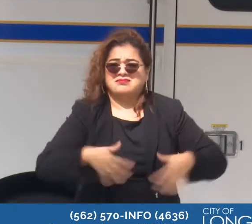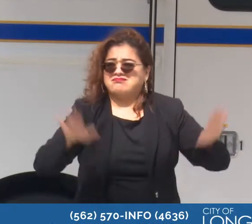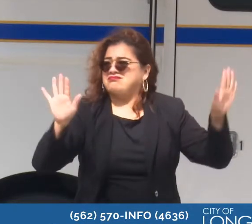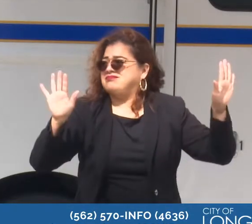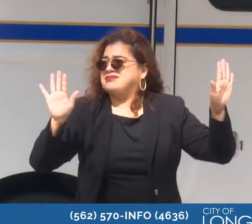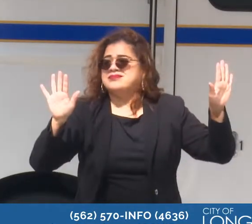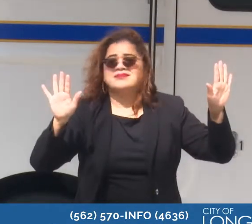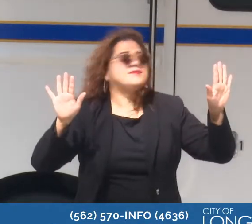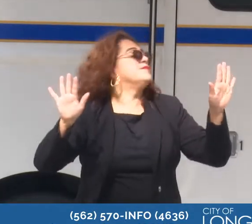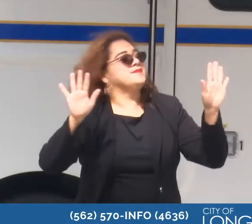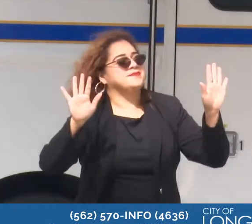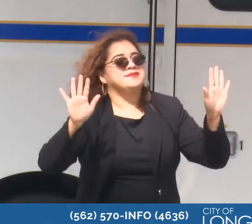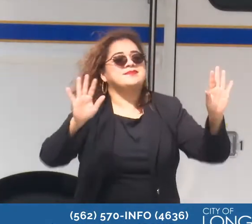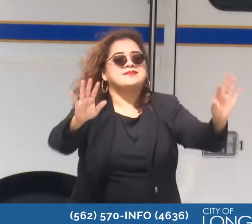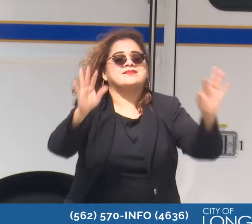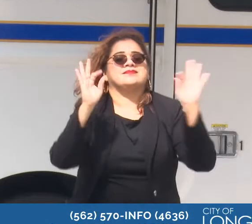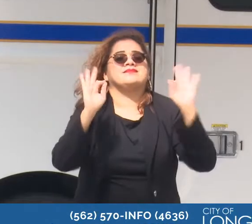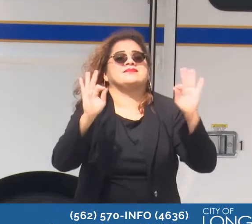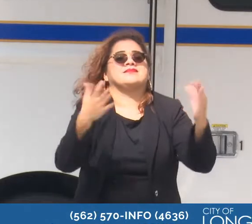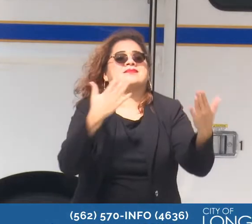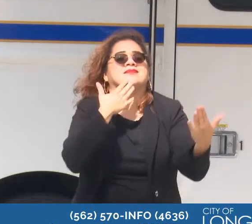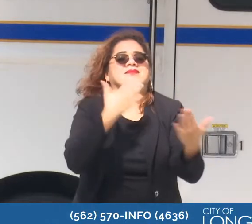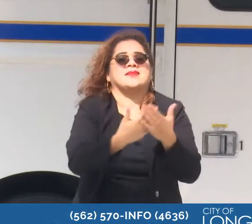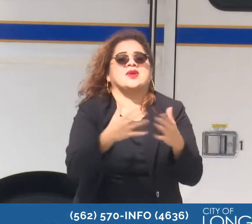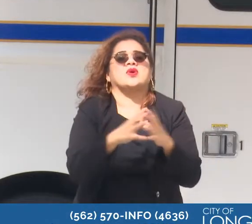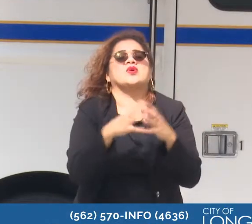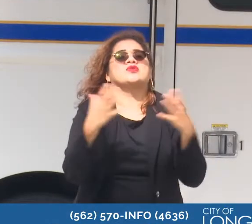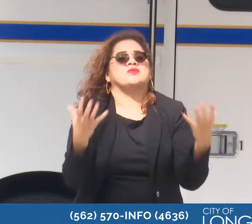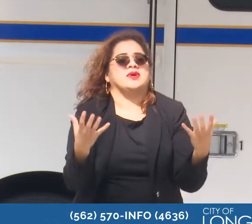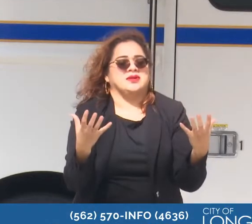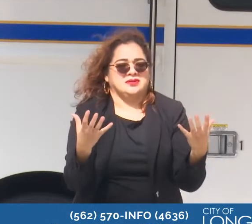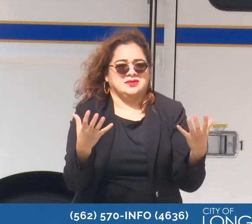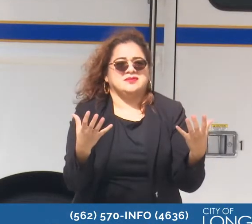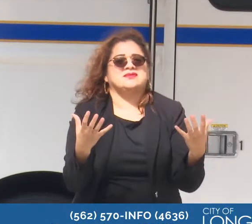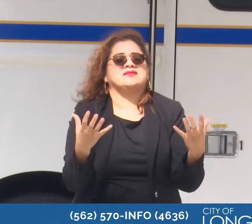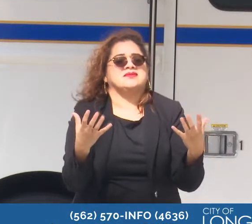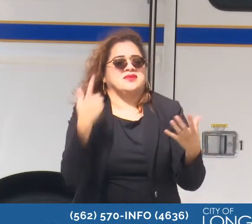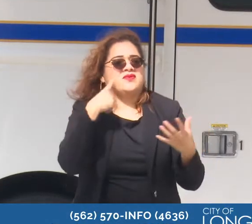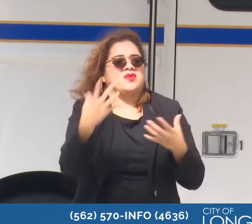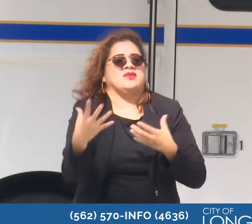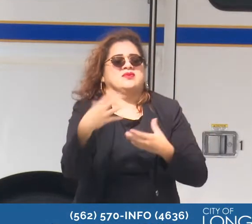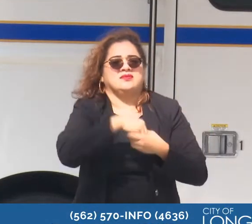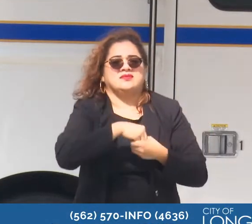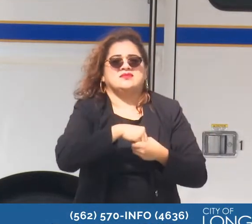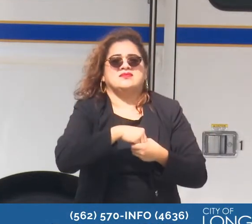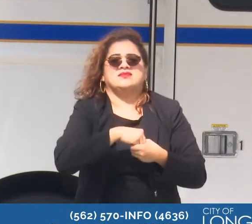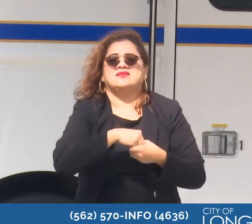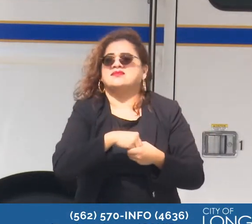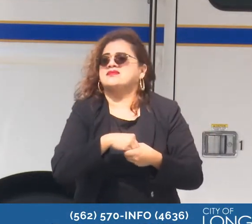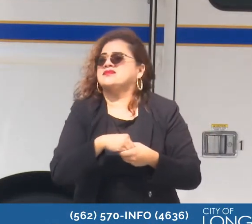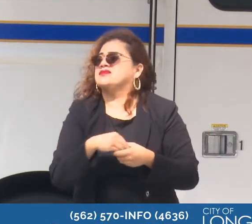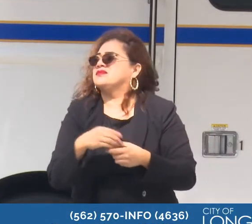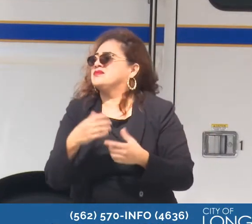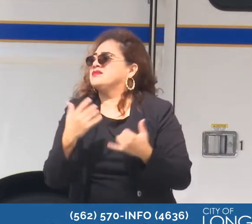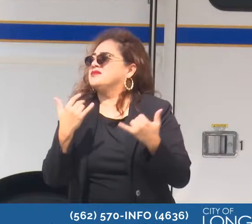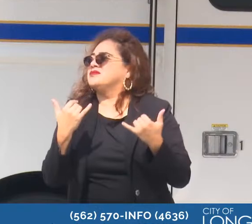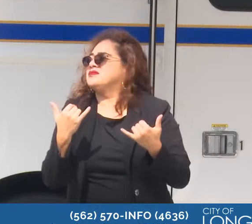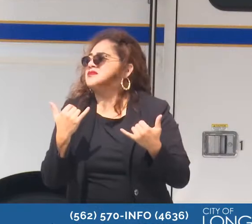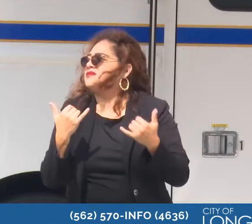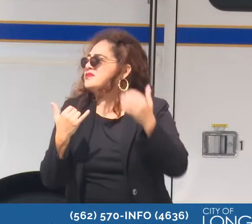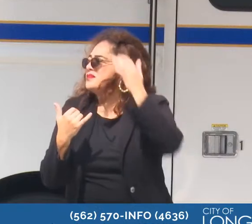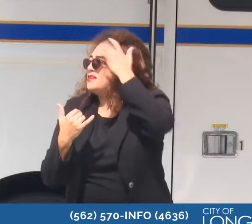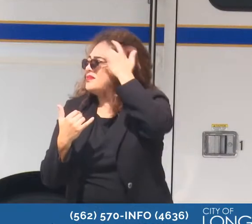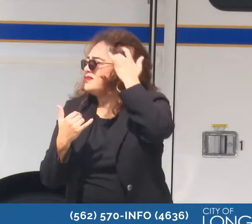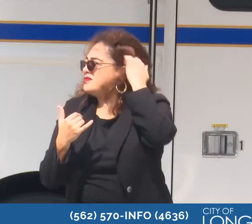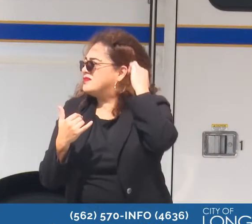Okay, great. So thank you very much for joining us. We're going to do, for anyone interested, Kevin, what did you